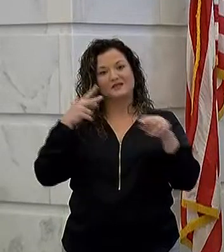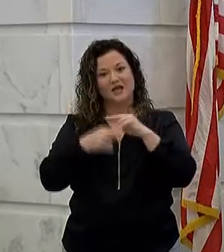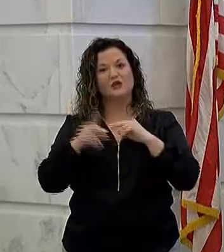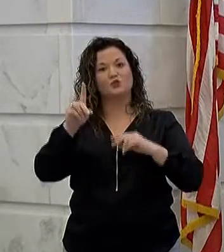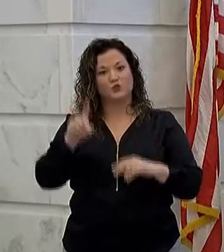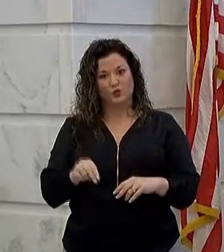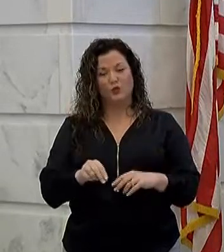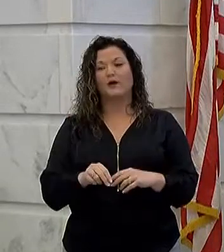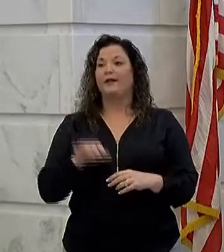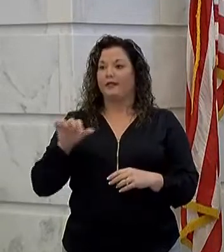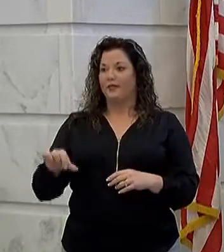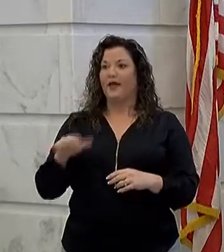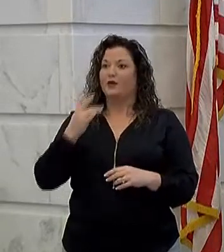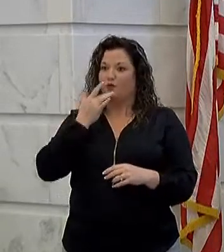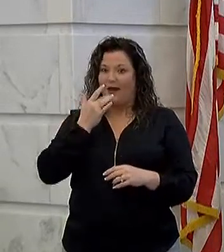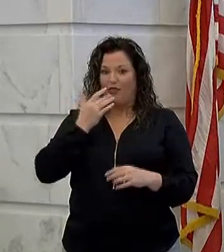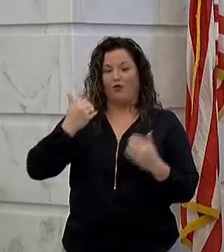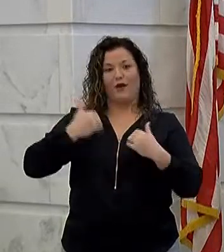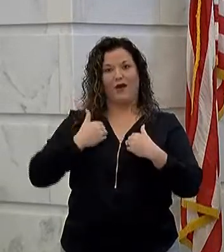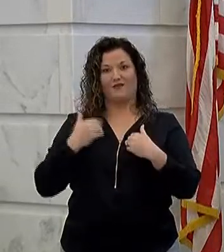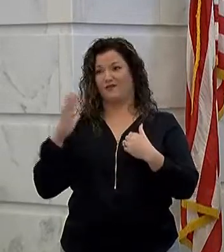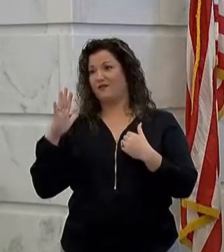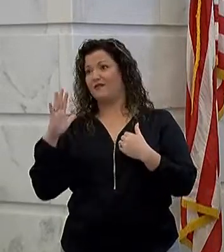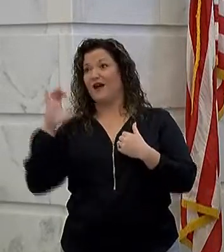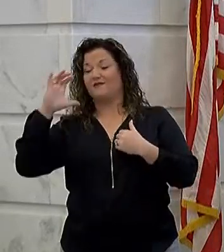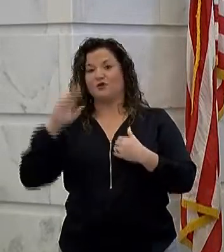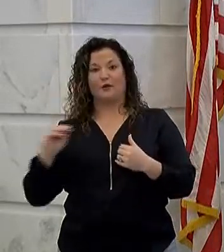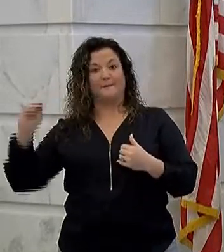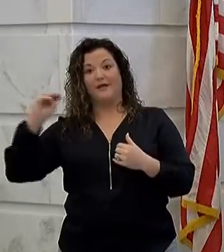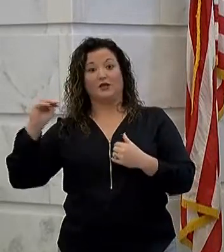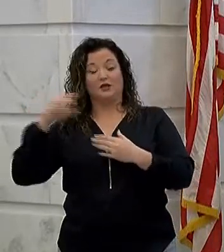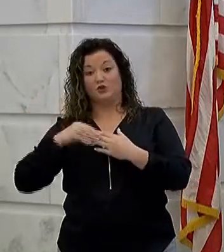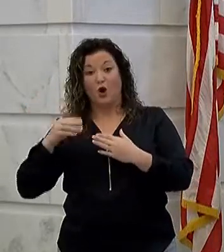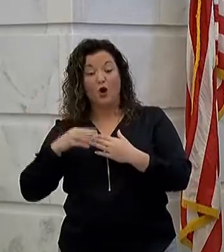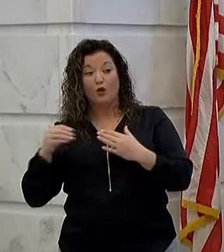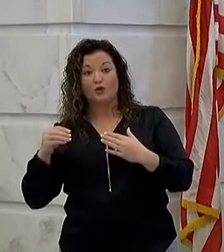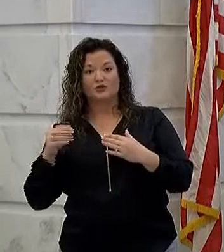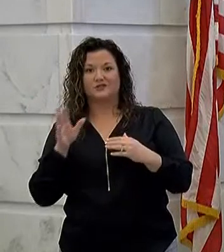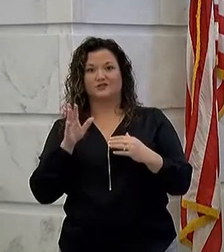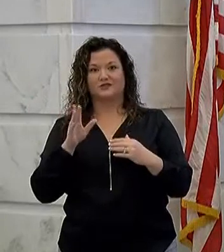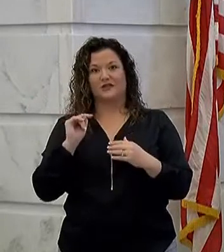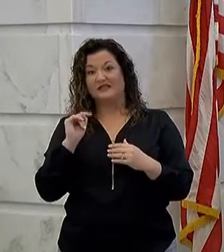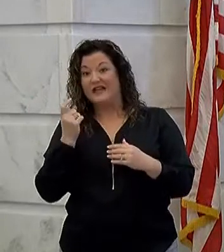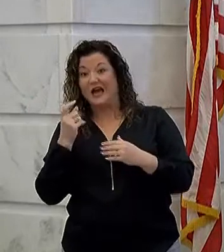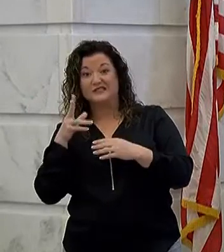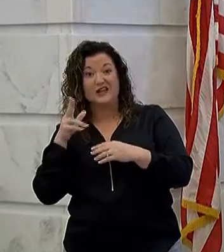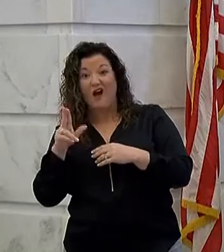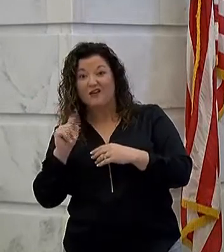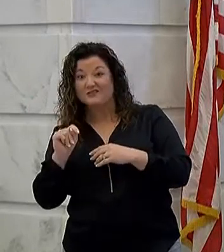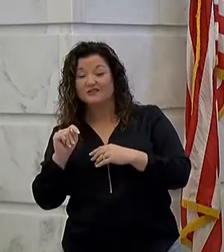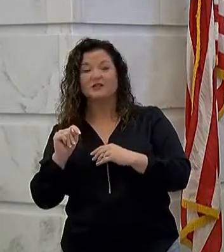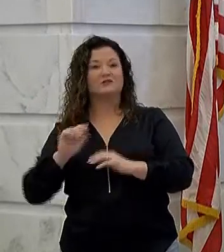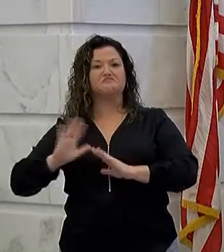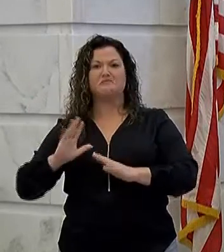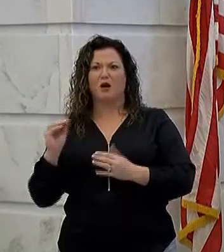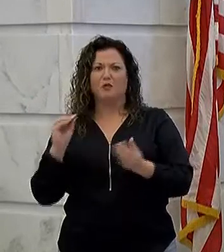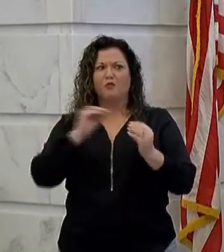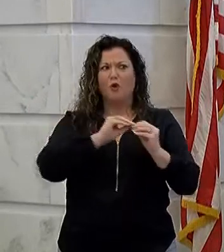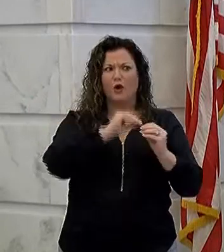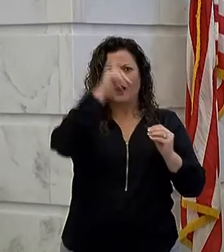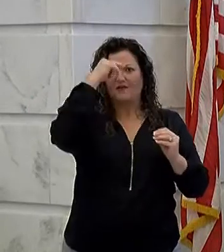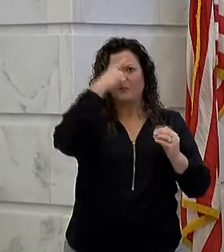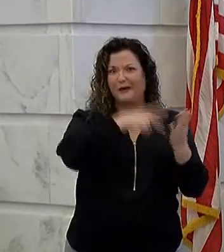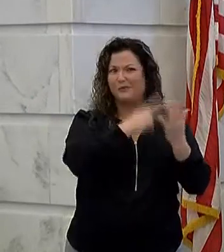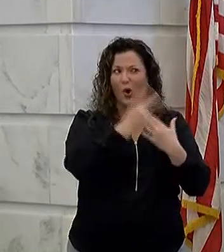the case that they'd rather have $500 million instead of in tax cuts. Let's put it in more government